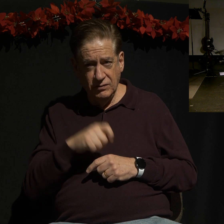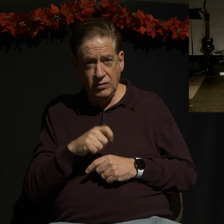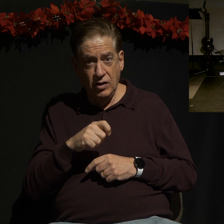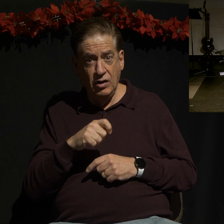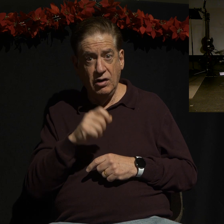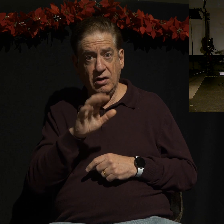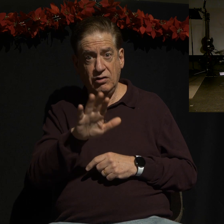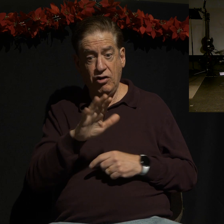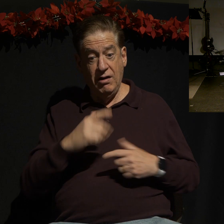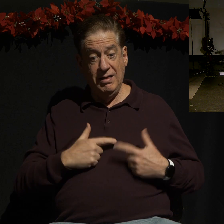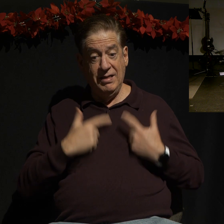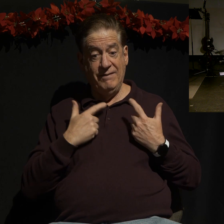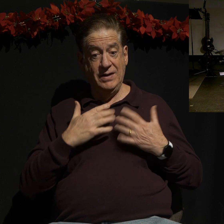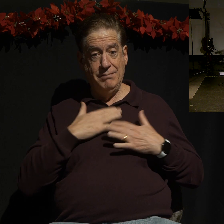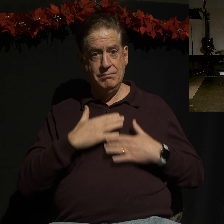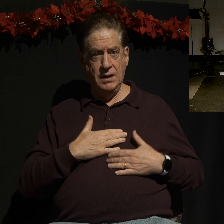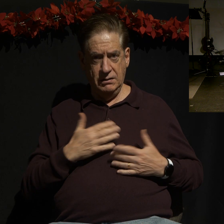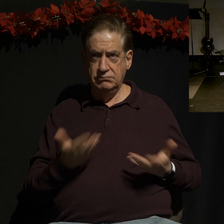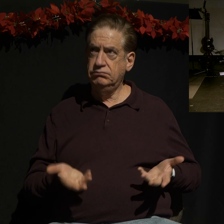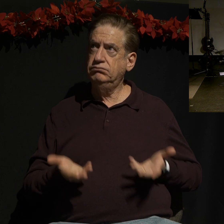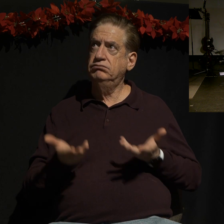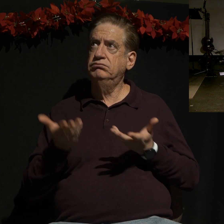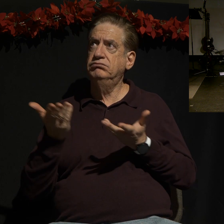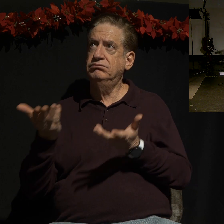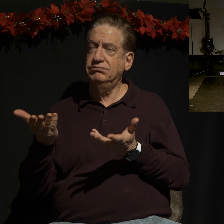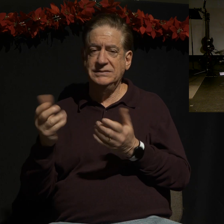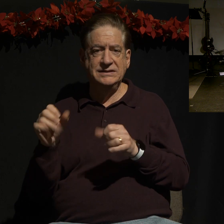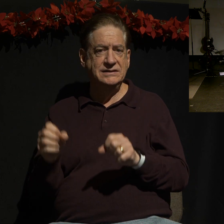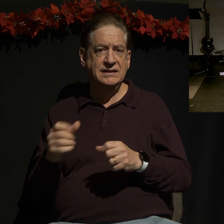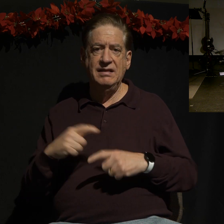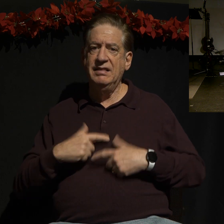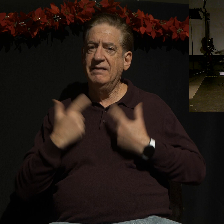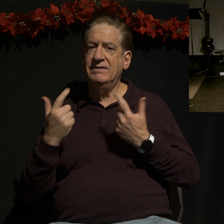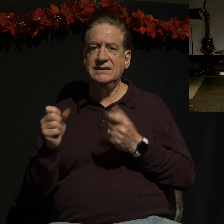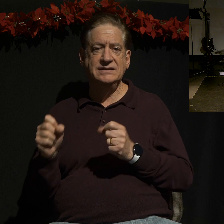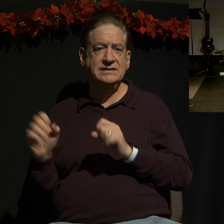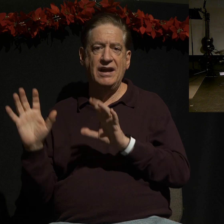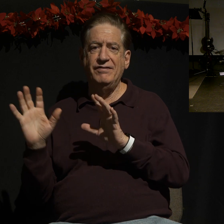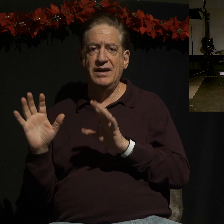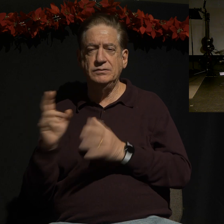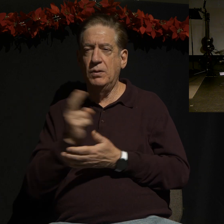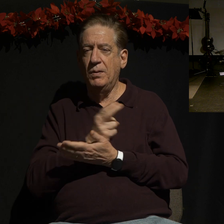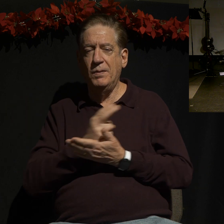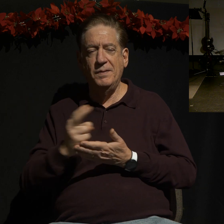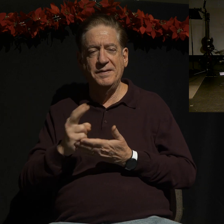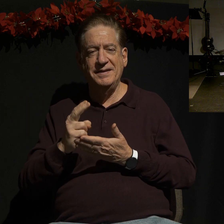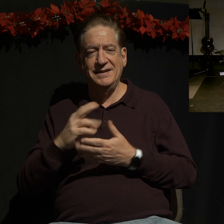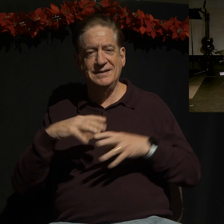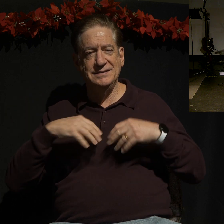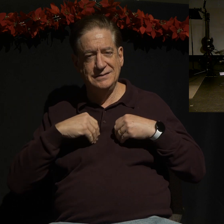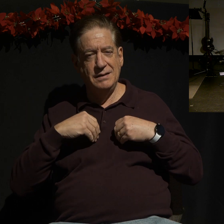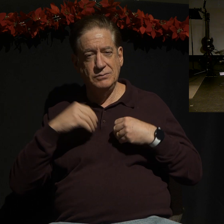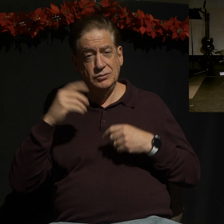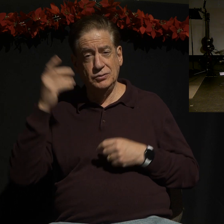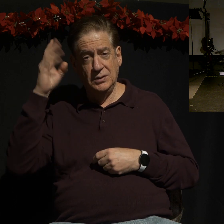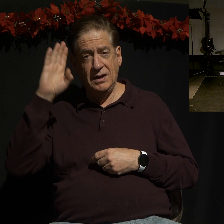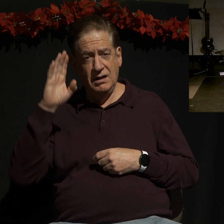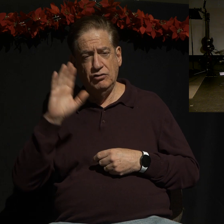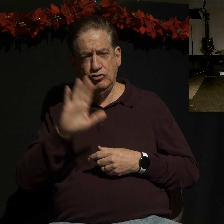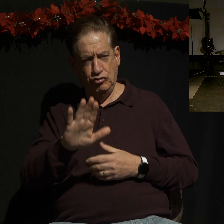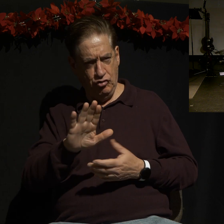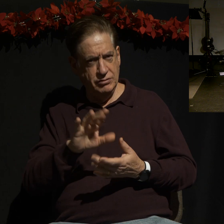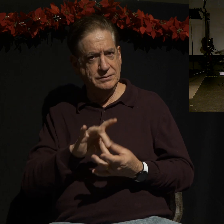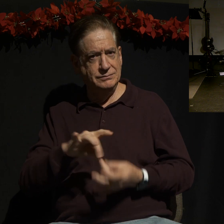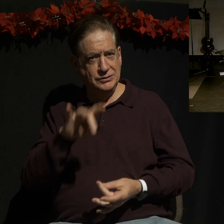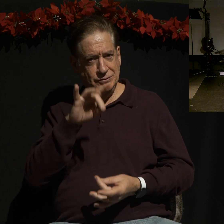living sacrifice, holy and acceptable to God, which is your spiritual worship." Do